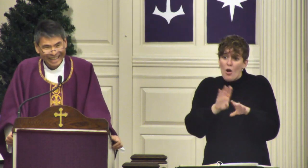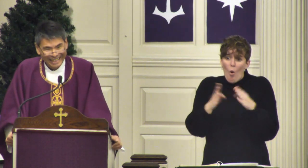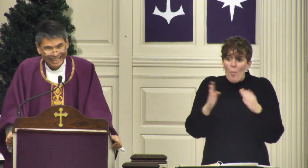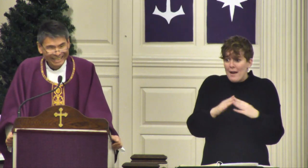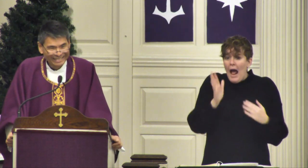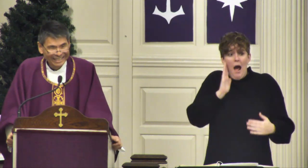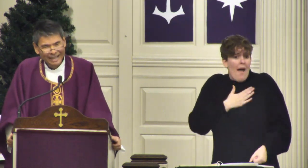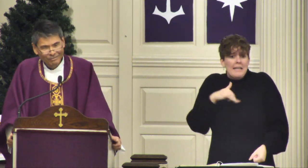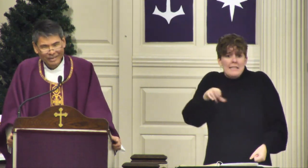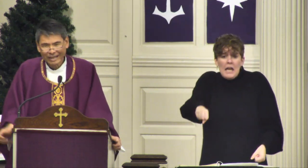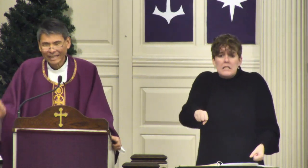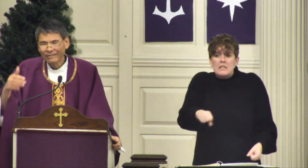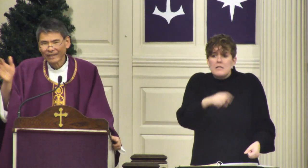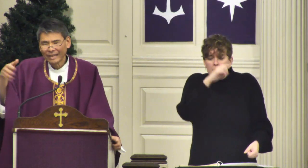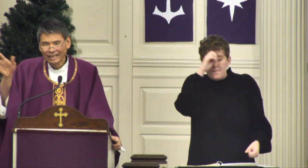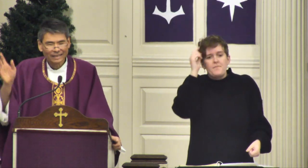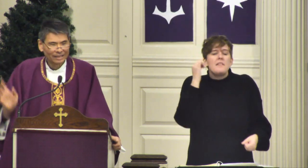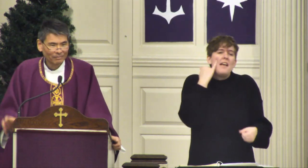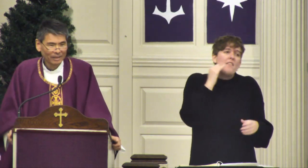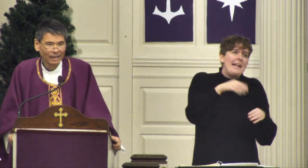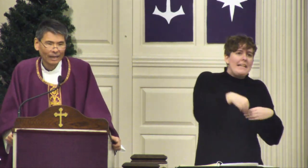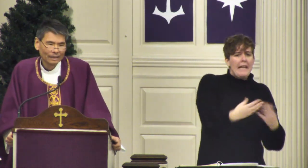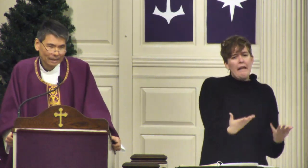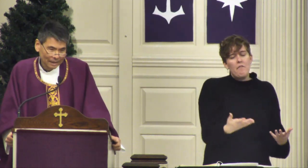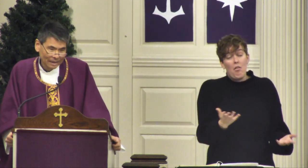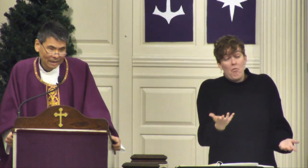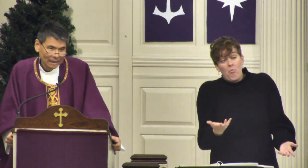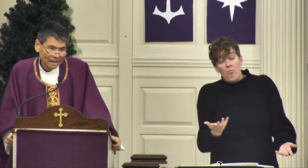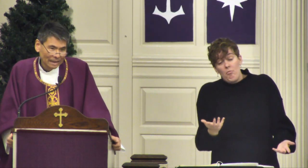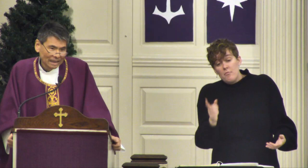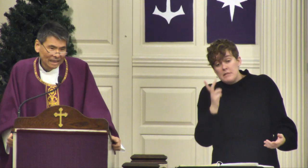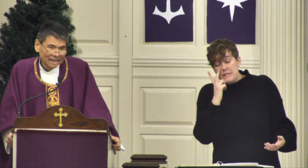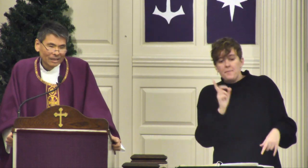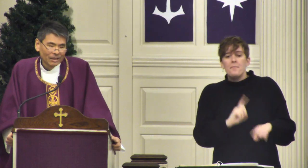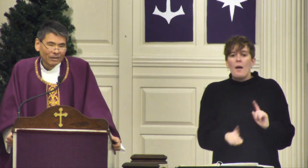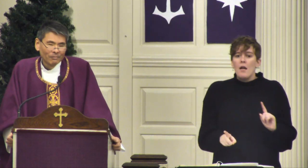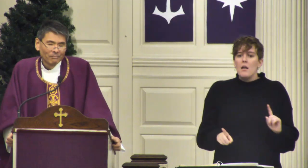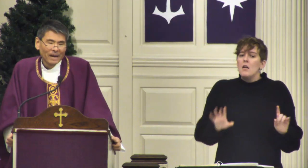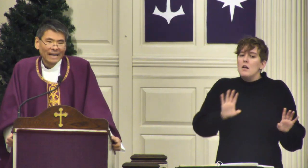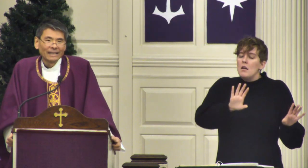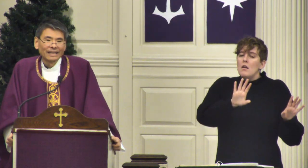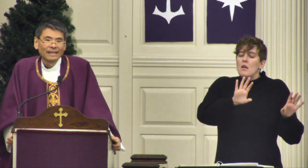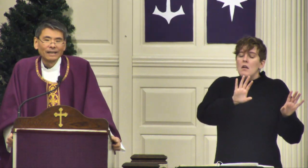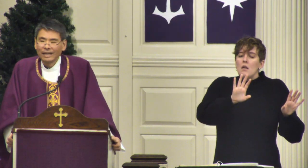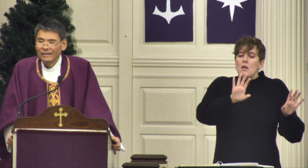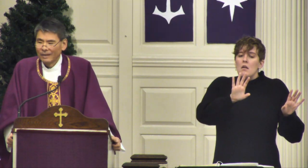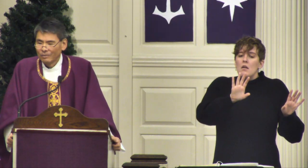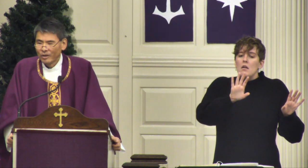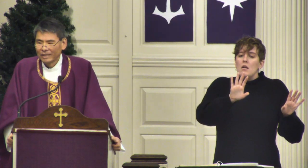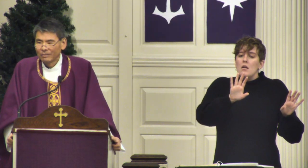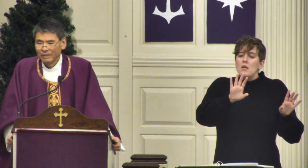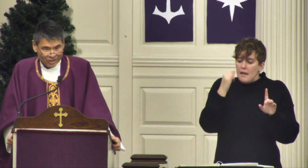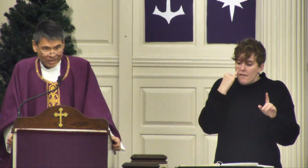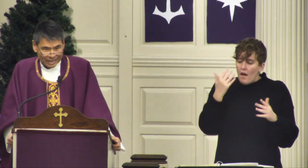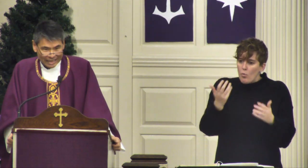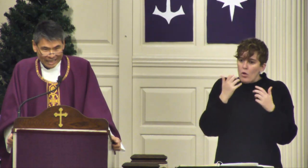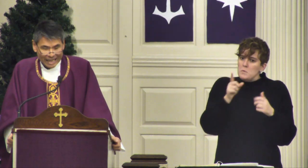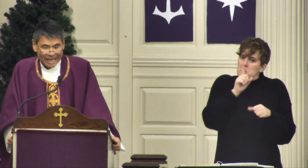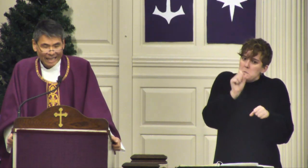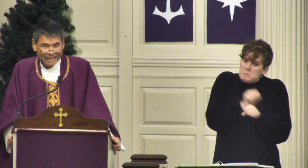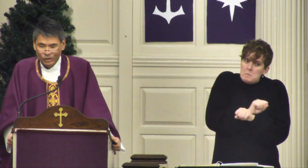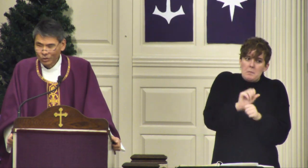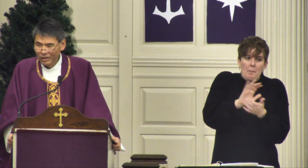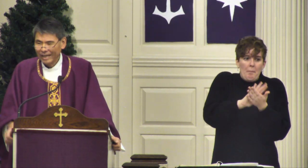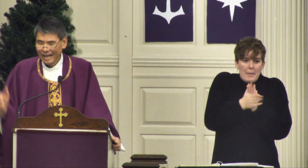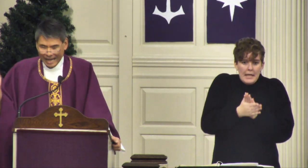I know that. Whether I give any, that's something else. But if I'm going to be a Christian and